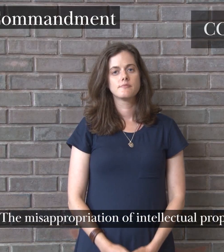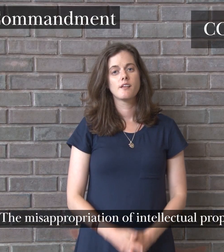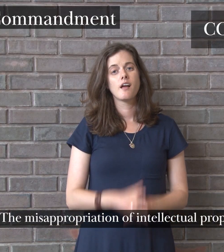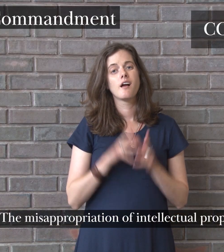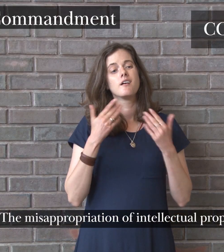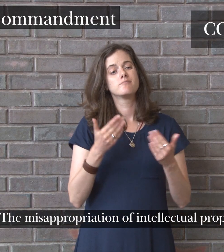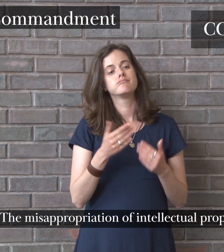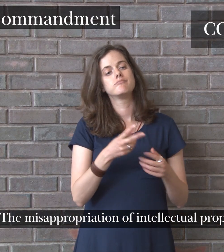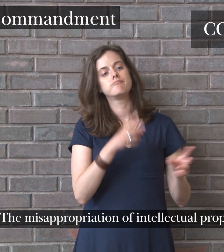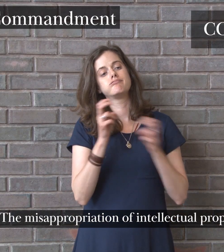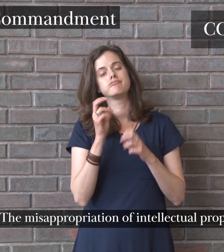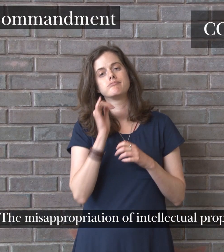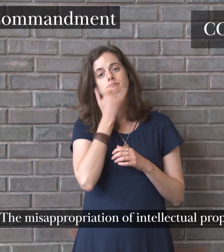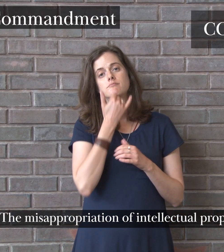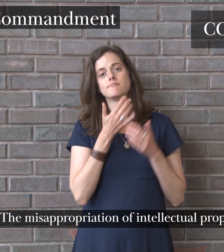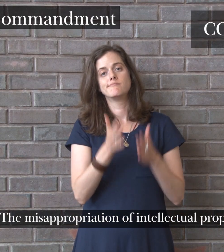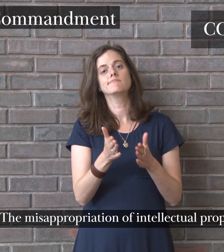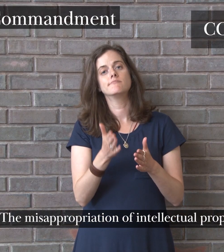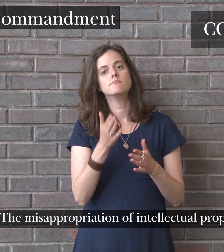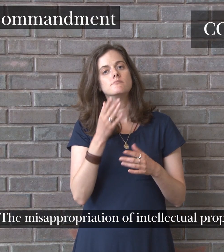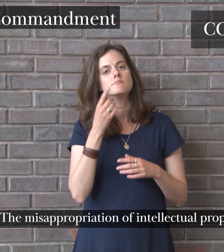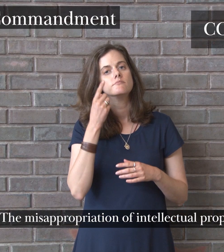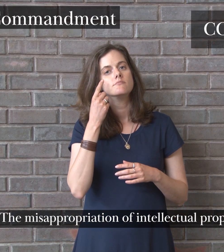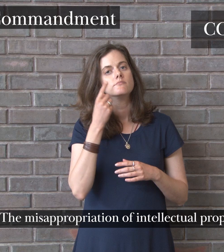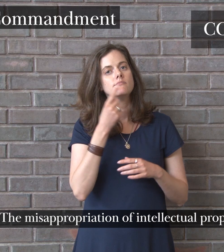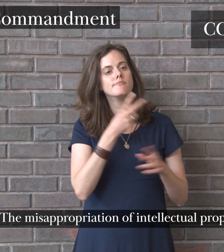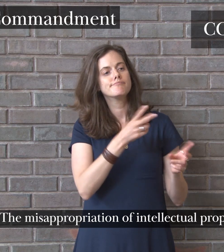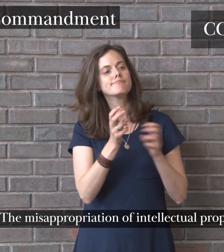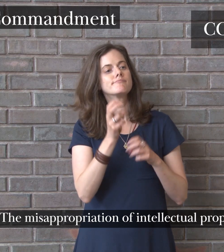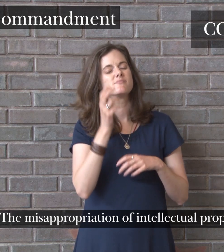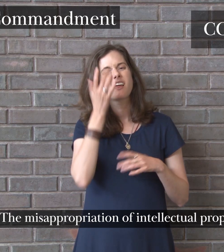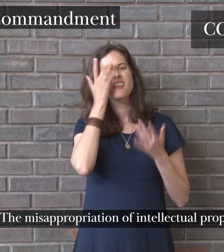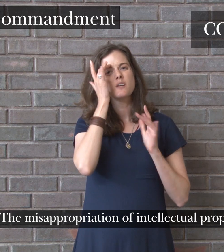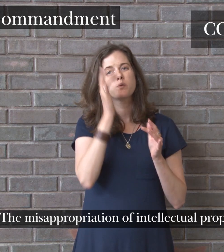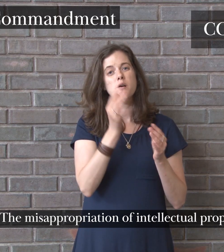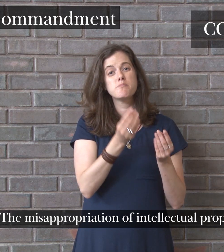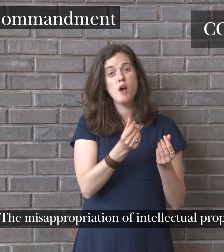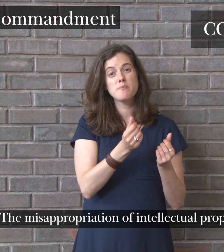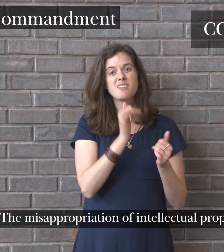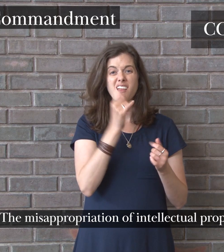The misappropriation of intellectual property is theft also.